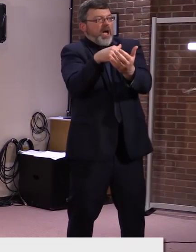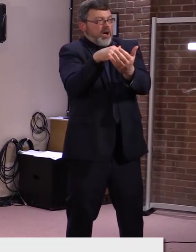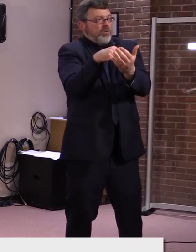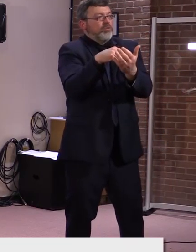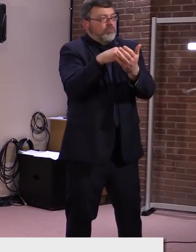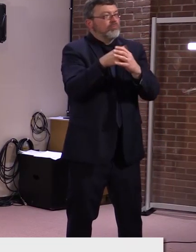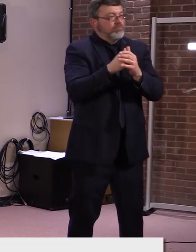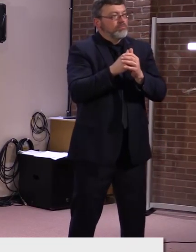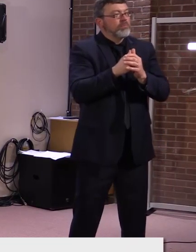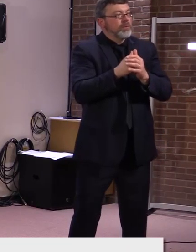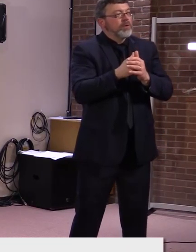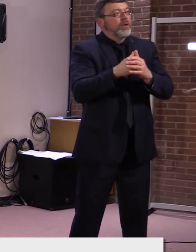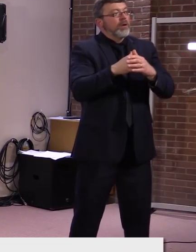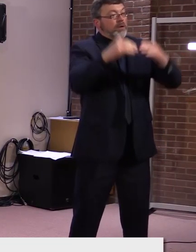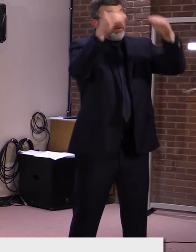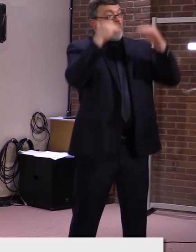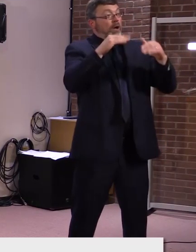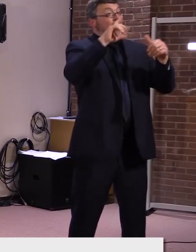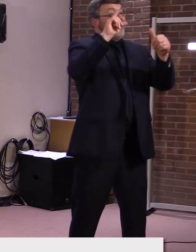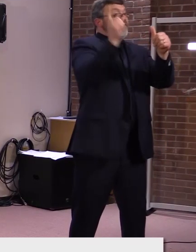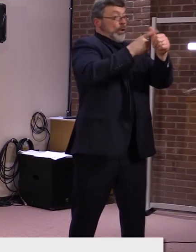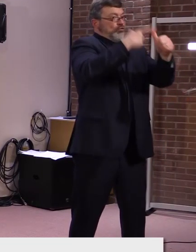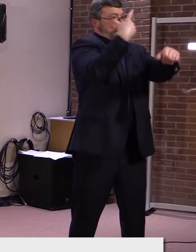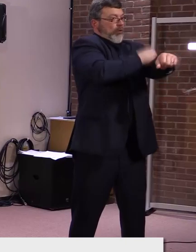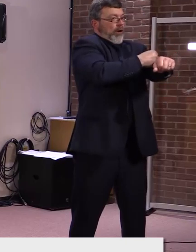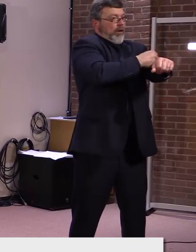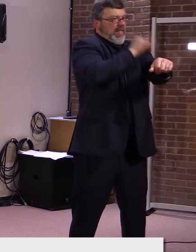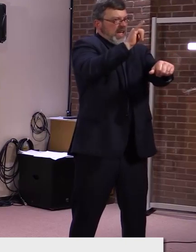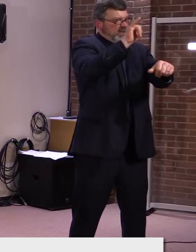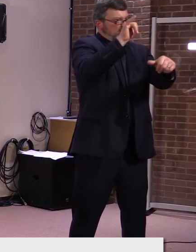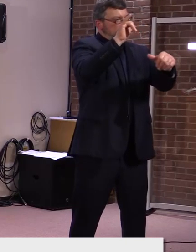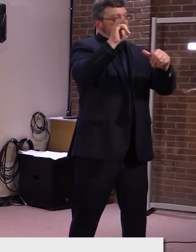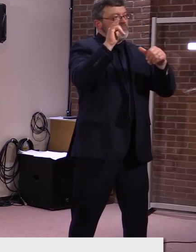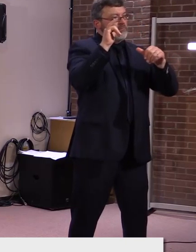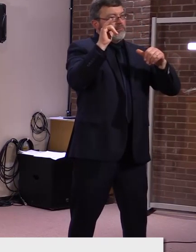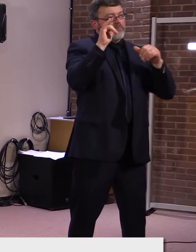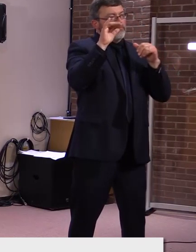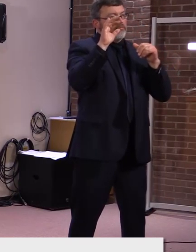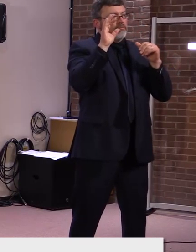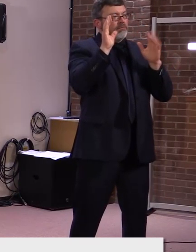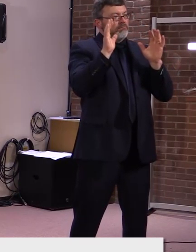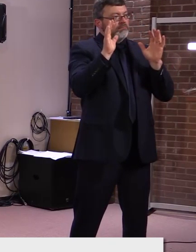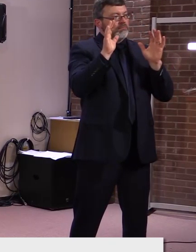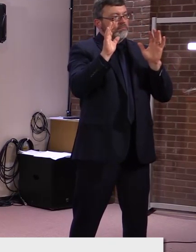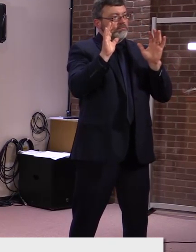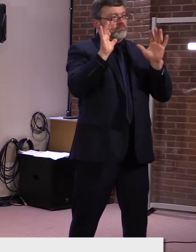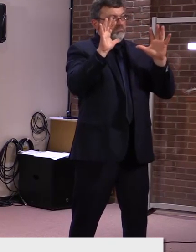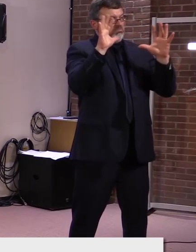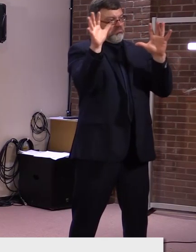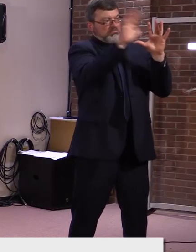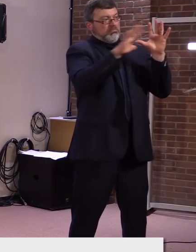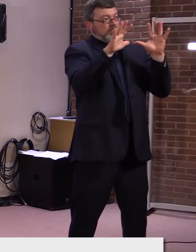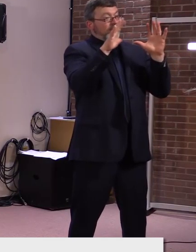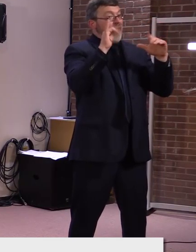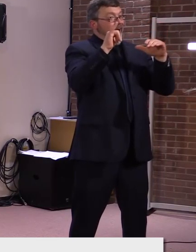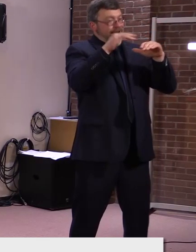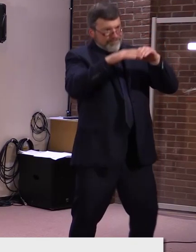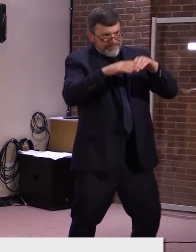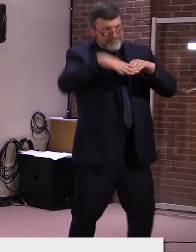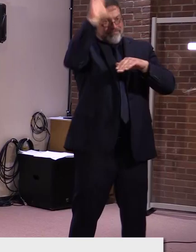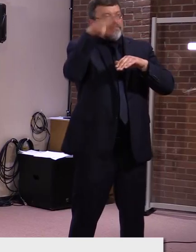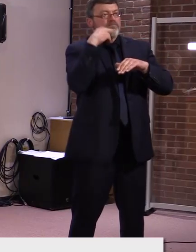different statistics. We are using those eligible Vermonters 12 plus with at least one dose, and